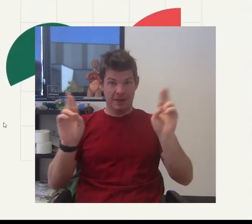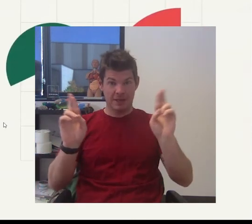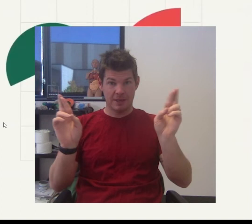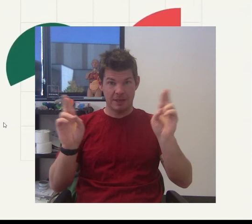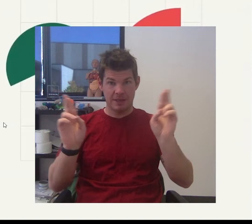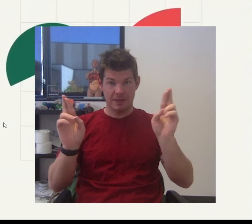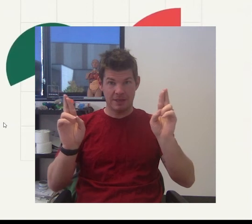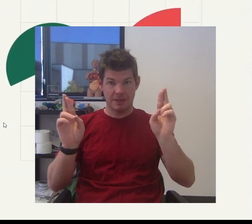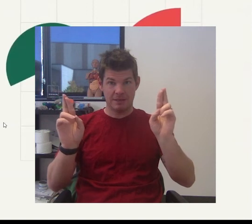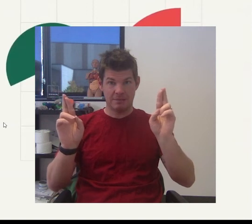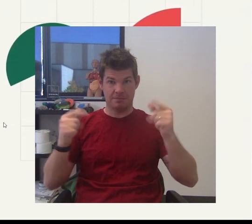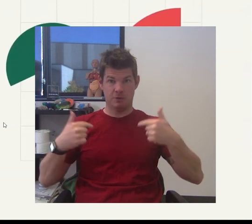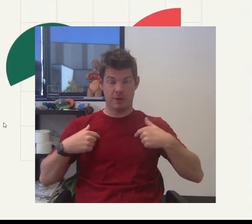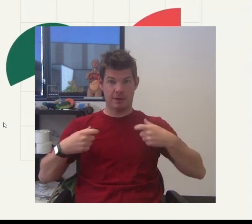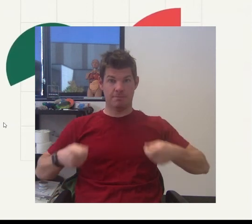get set.